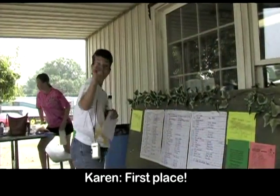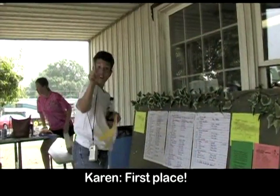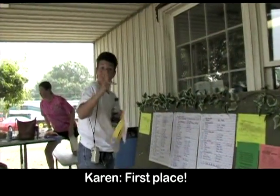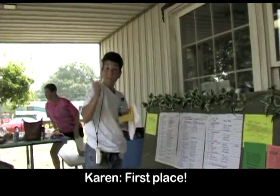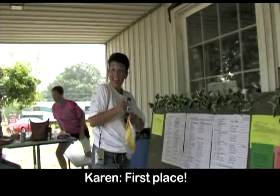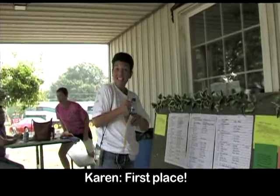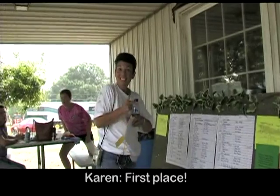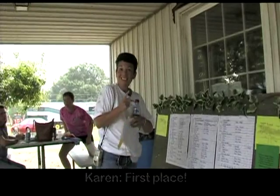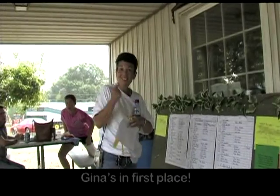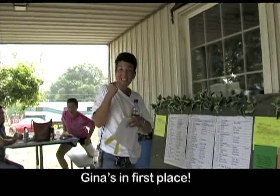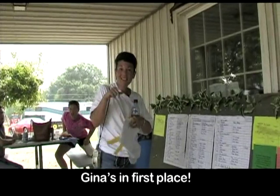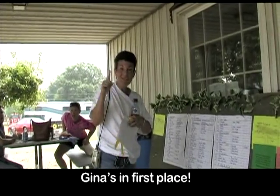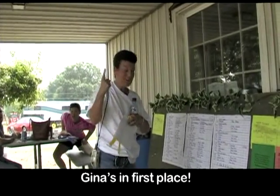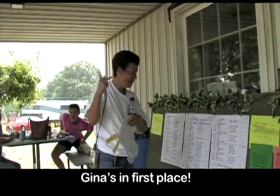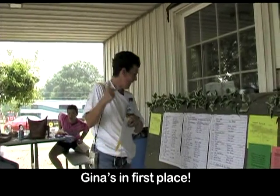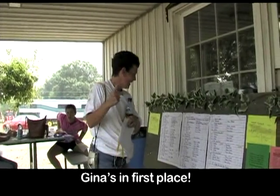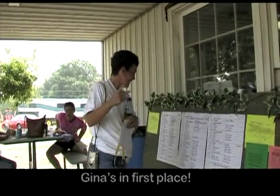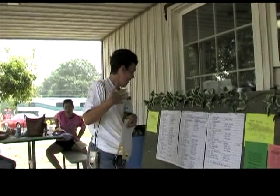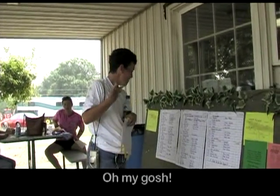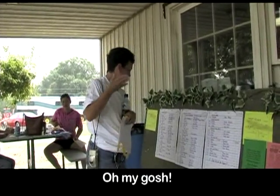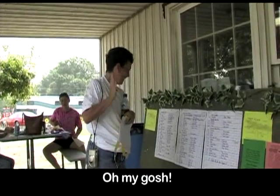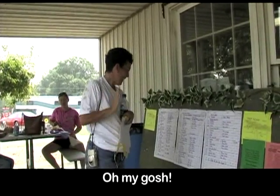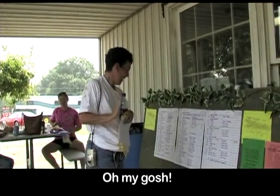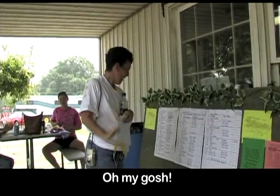First place. Gina's in first place. Oh my gosh.